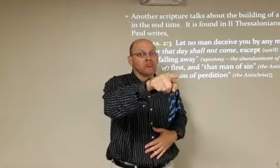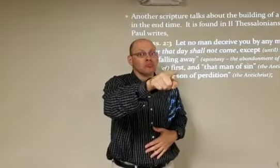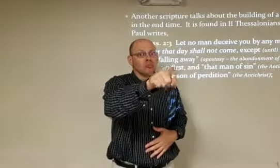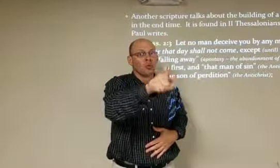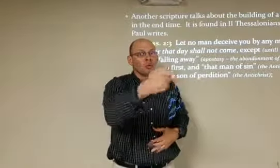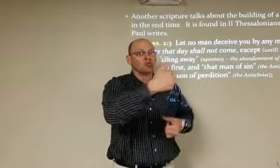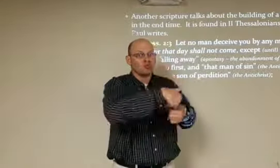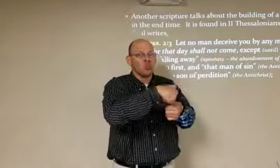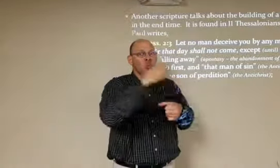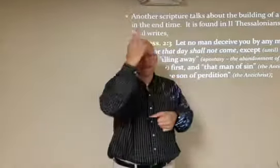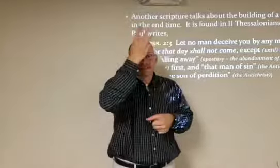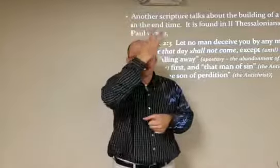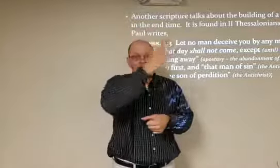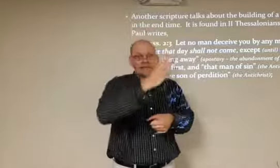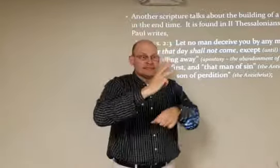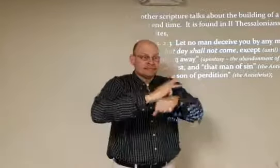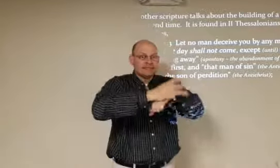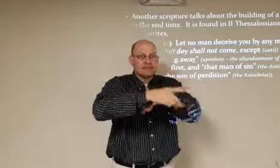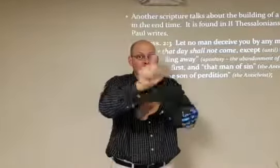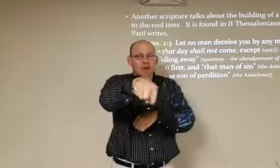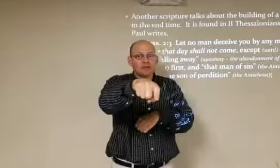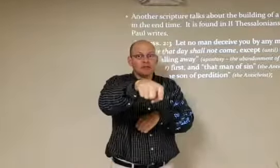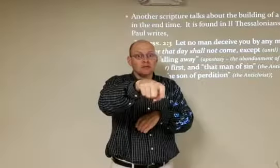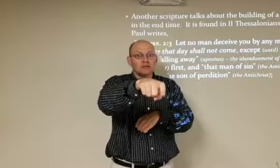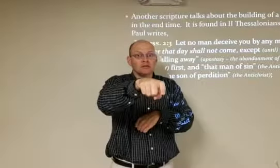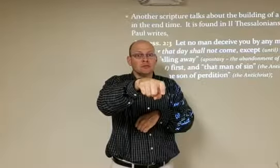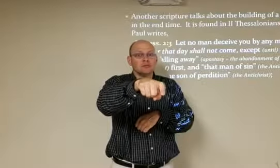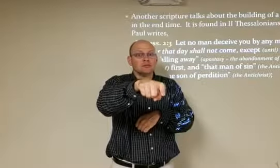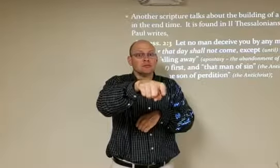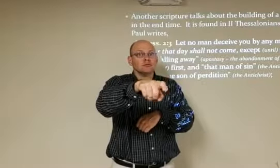They will come up to you and say, "Take the mark of the beast."